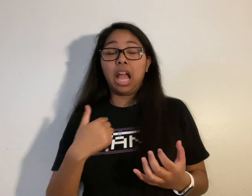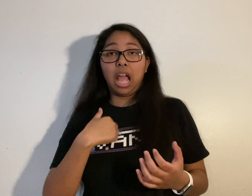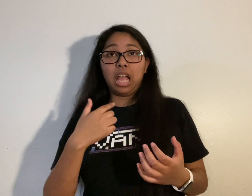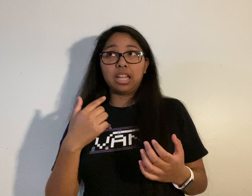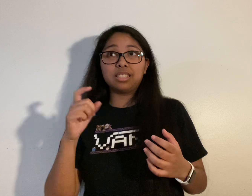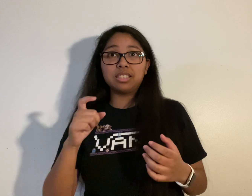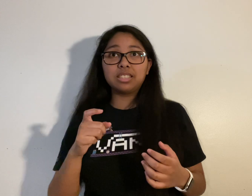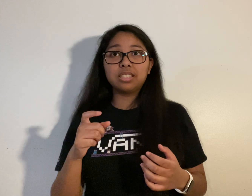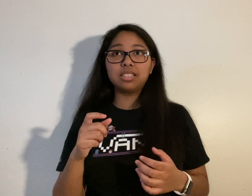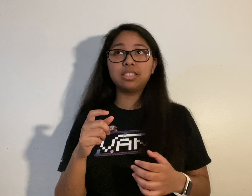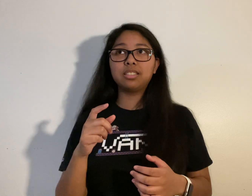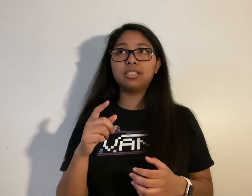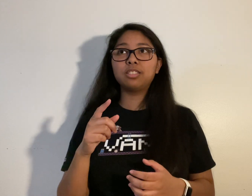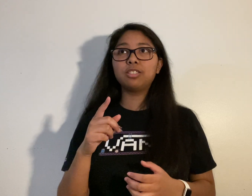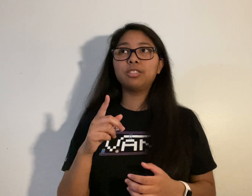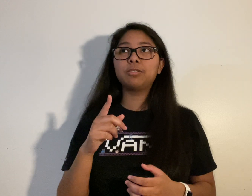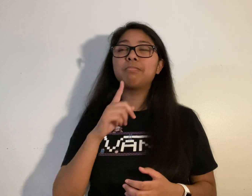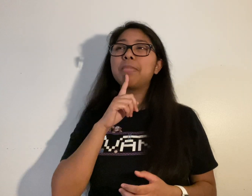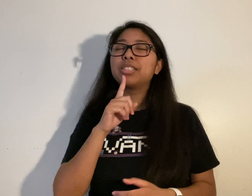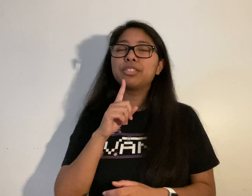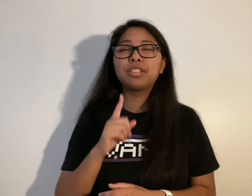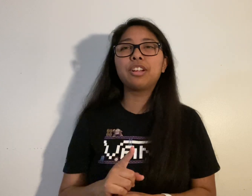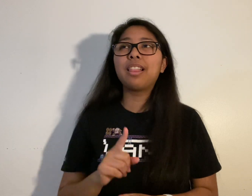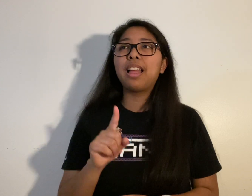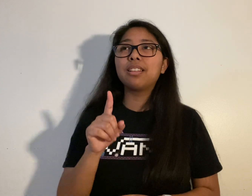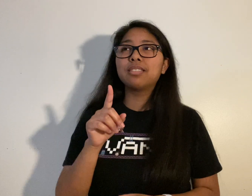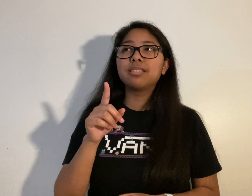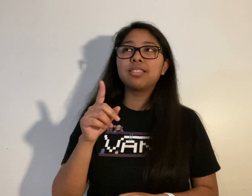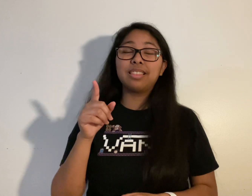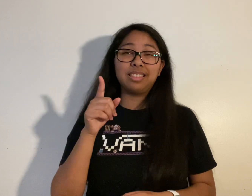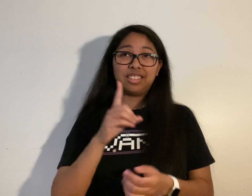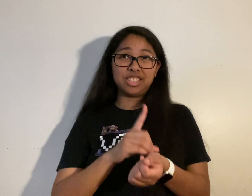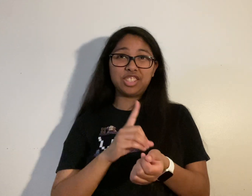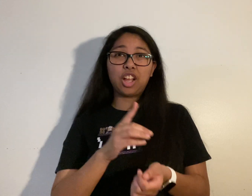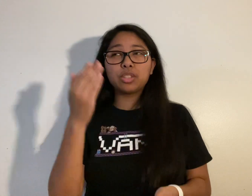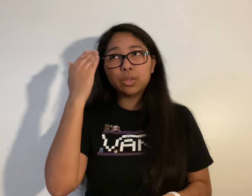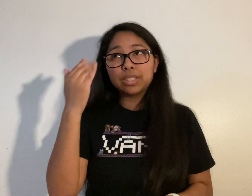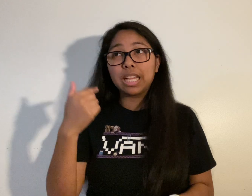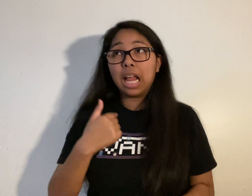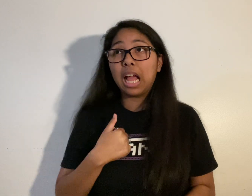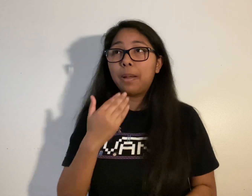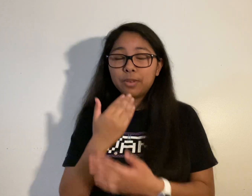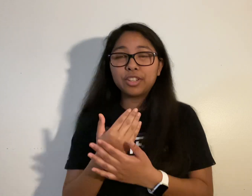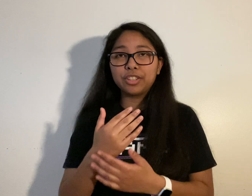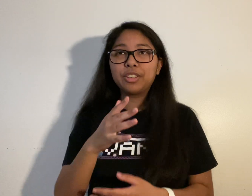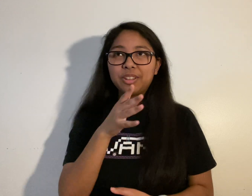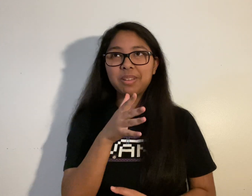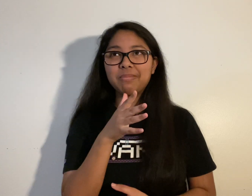to make sure this white doctor knows that I am a good mother, capable of raising my children, even